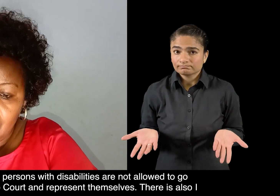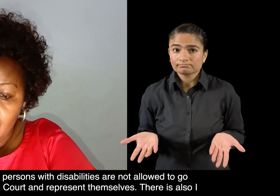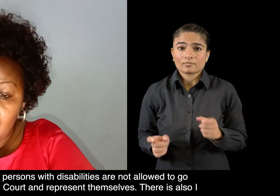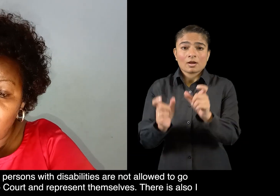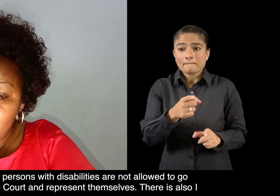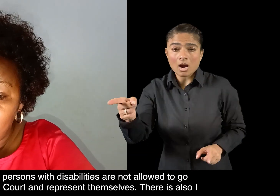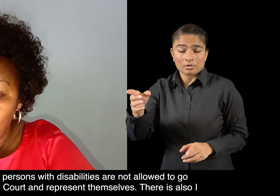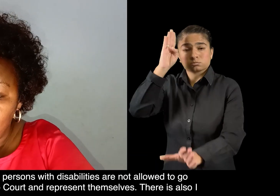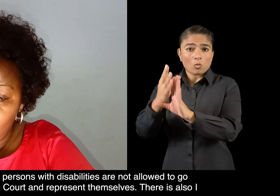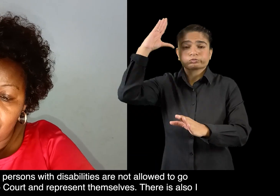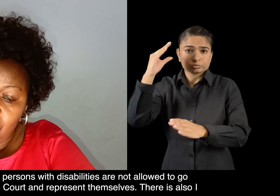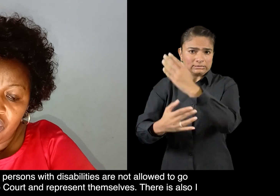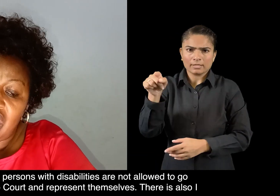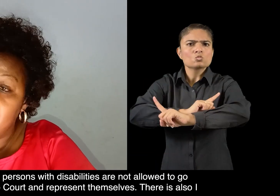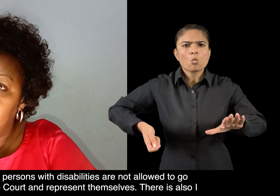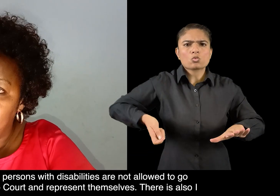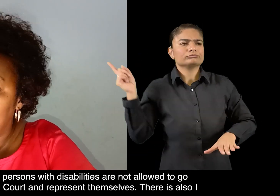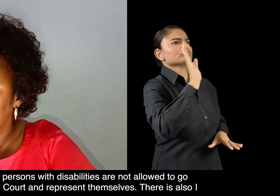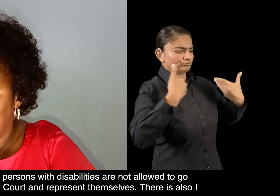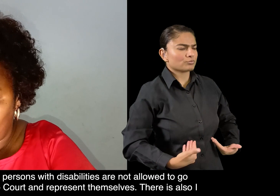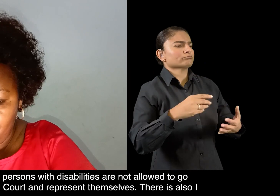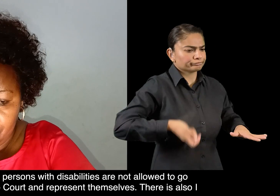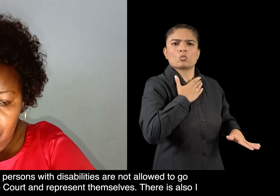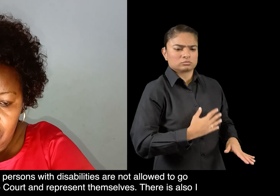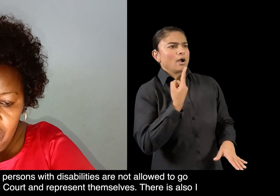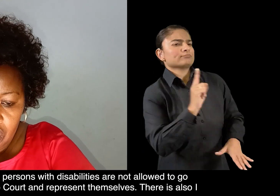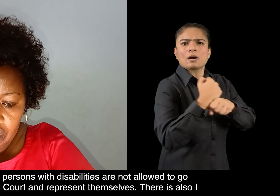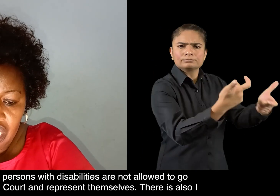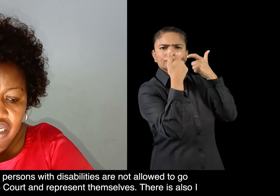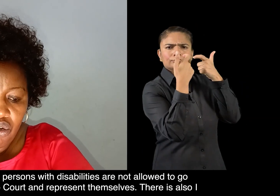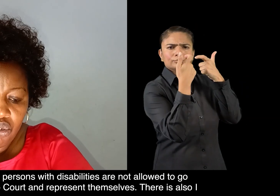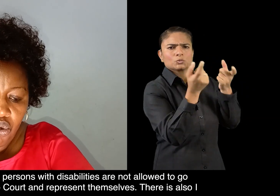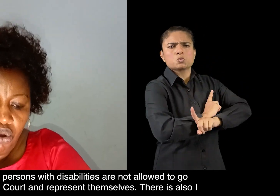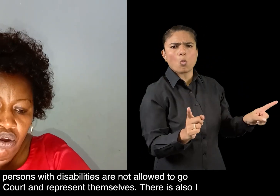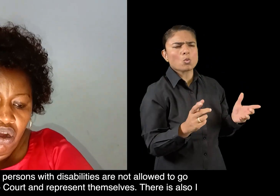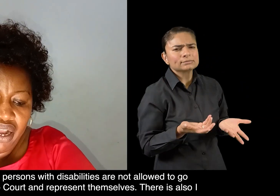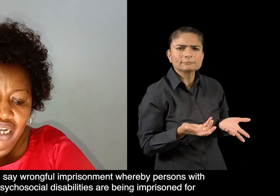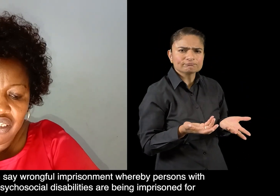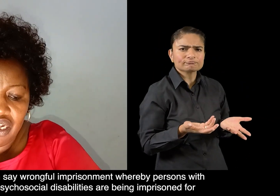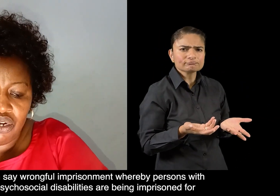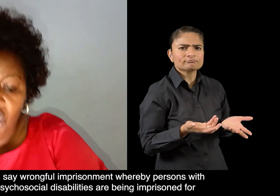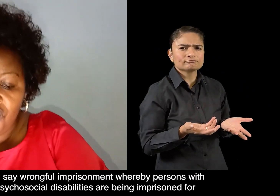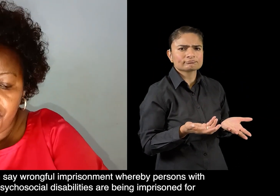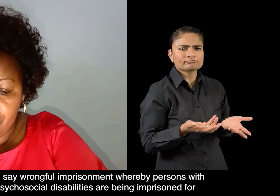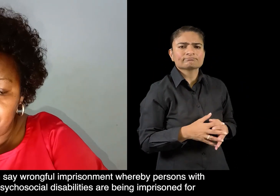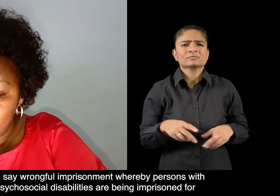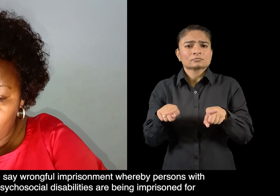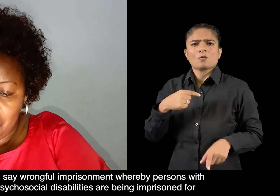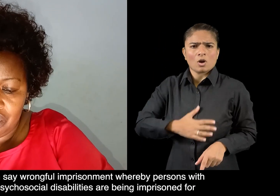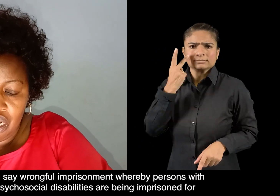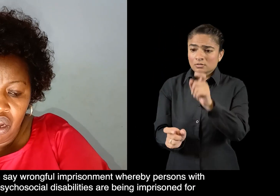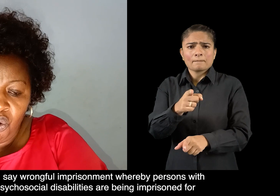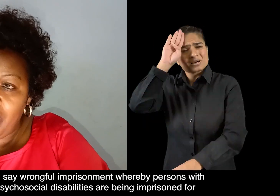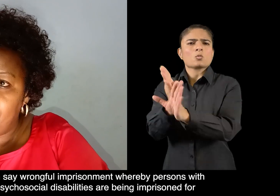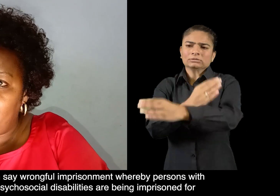disabilities are not allowed to go to court and represent themselves. There is also, I can say, wrongful